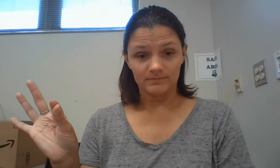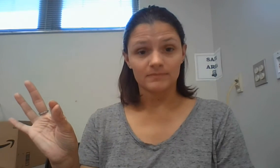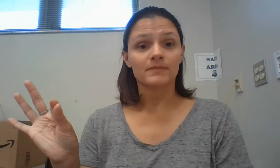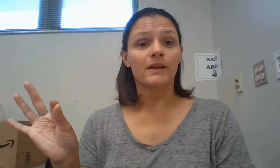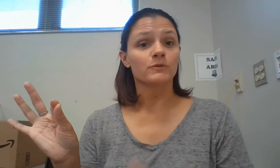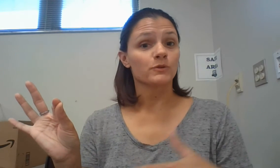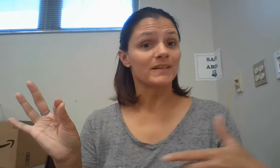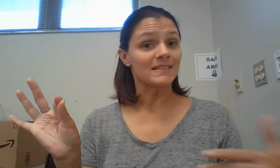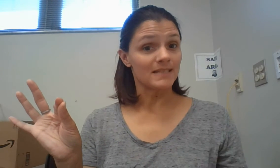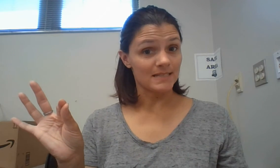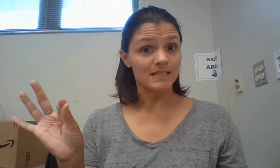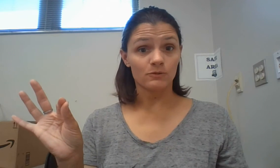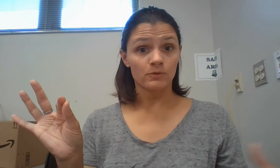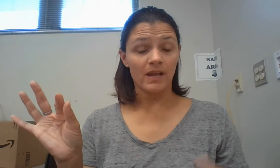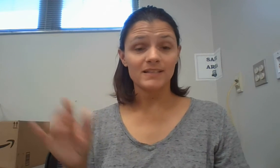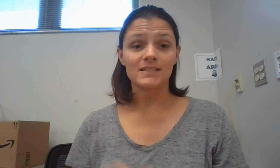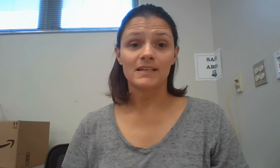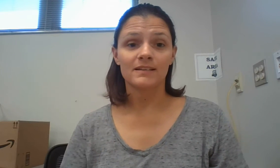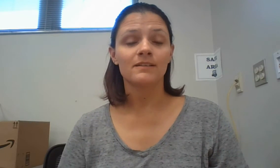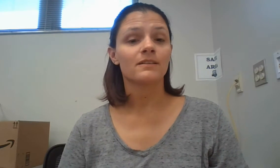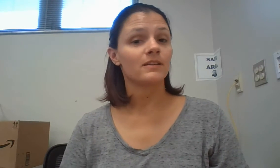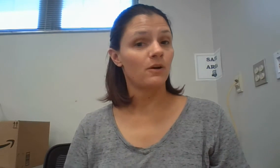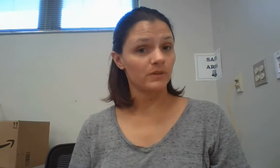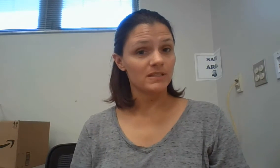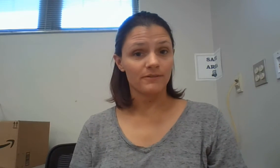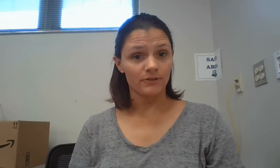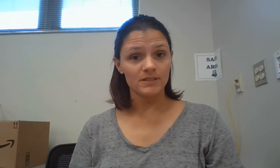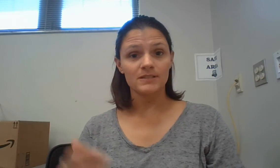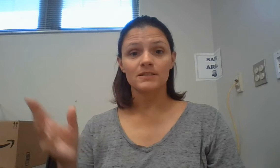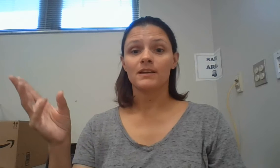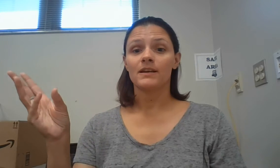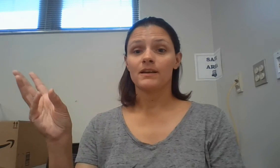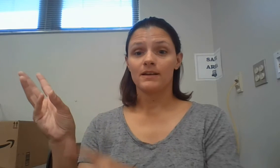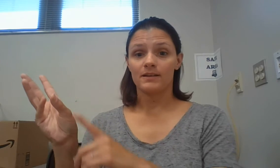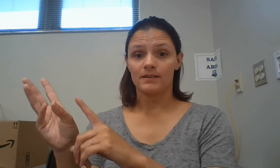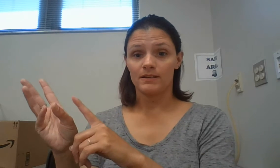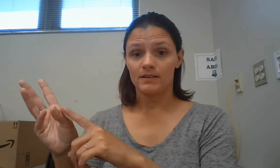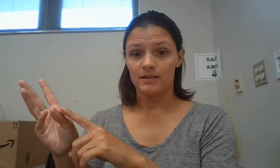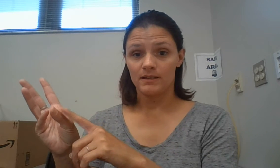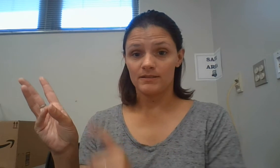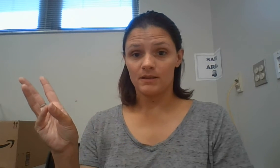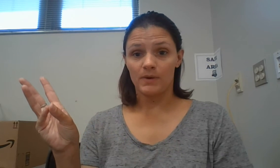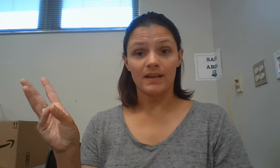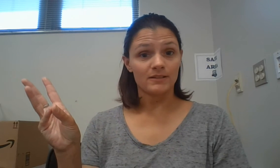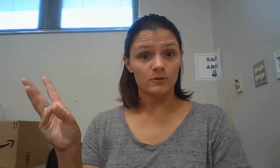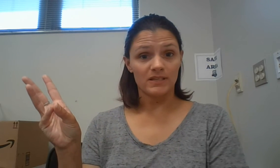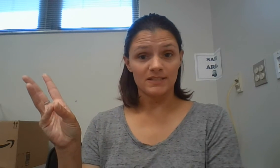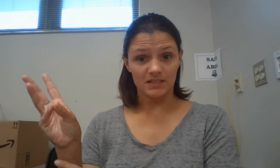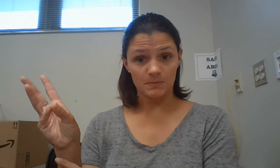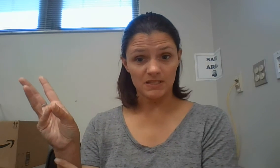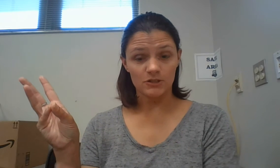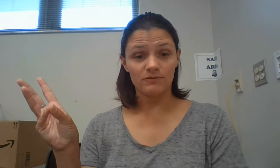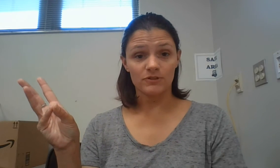Now as we're doing 16 through 19, the only difference is that we get into the 6th position for